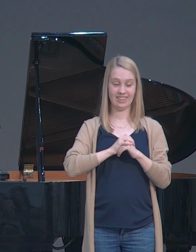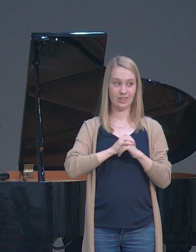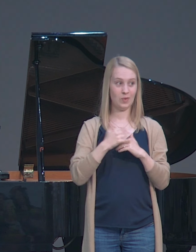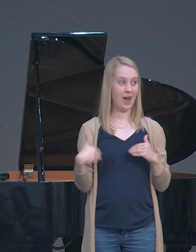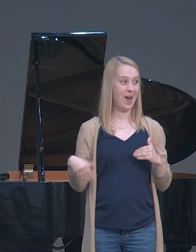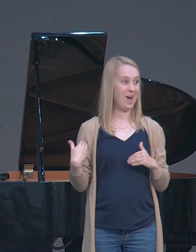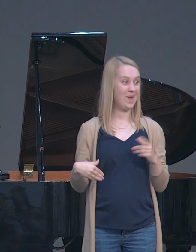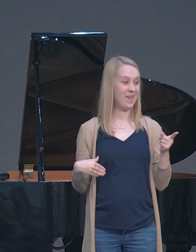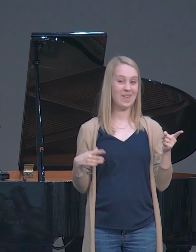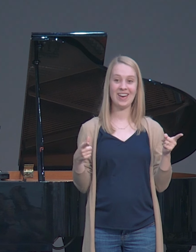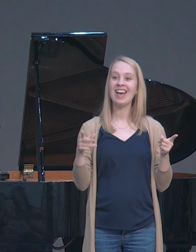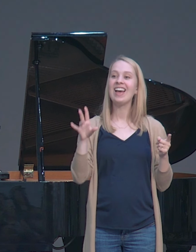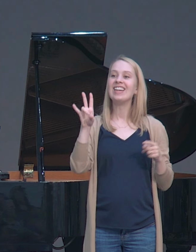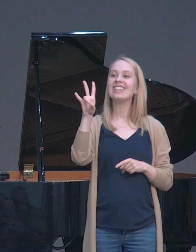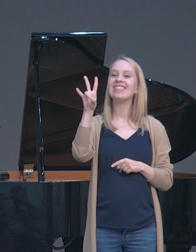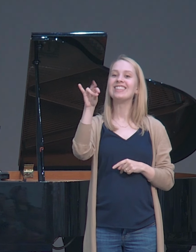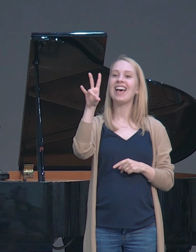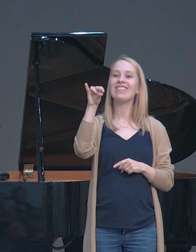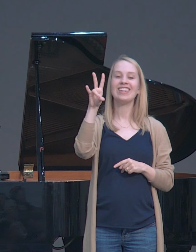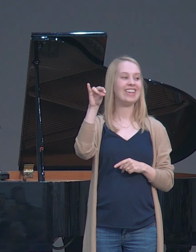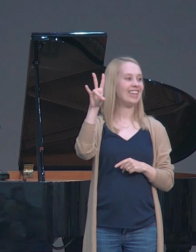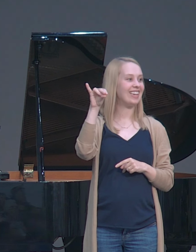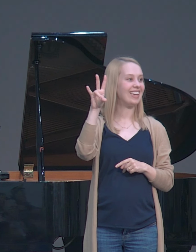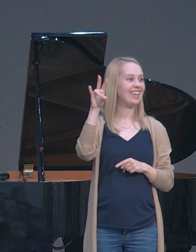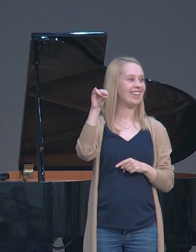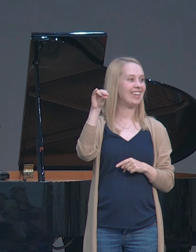Wow, 70 years or less.